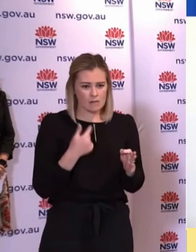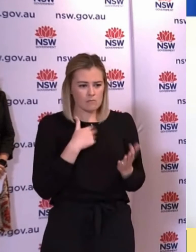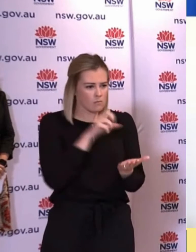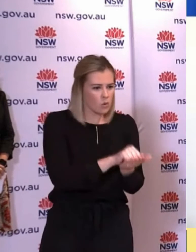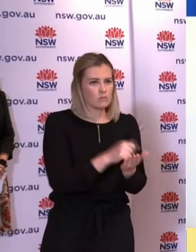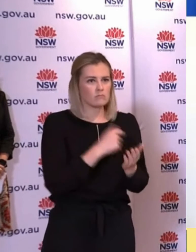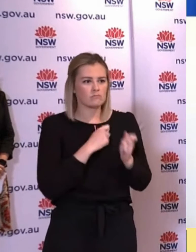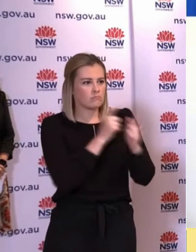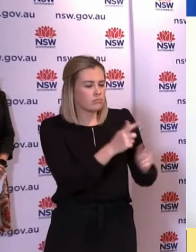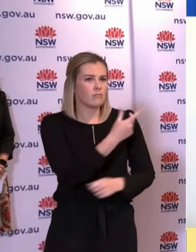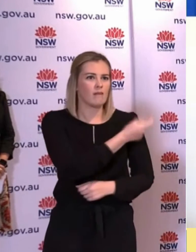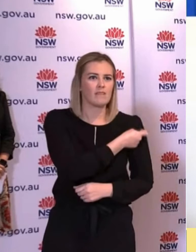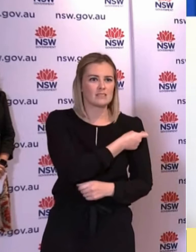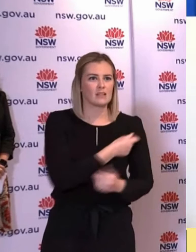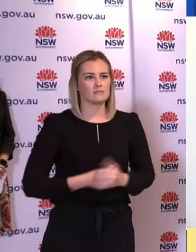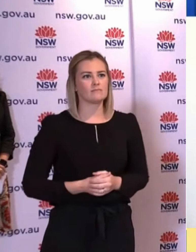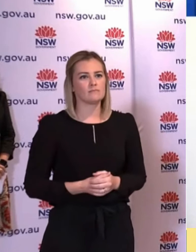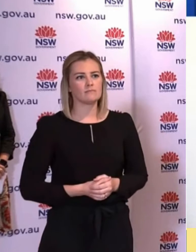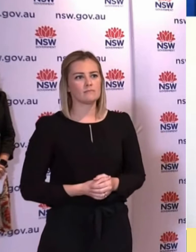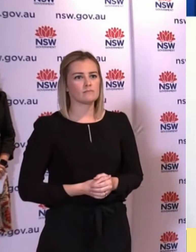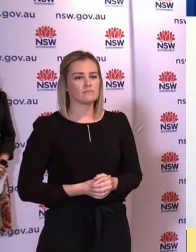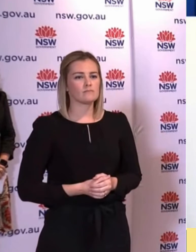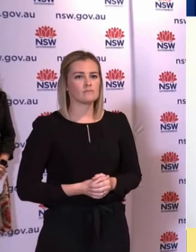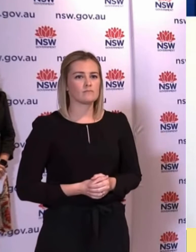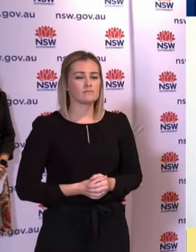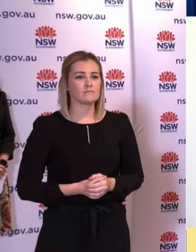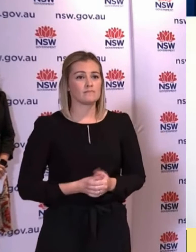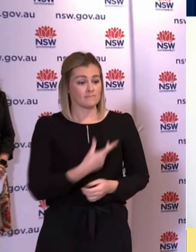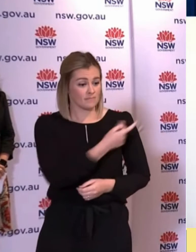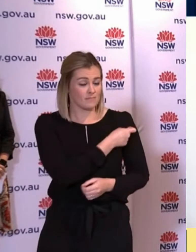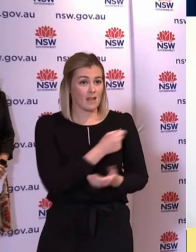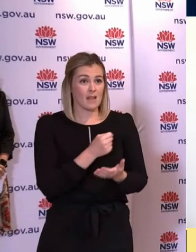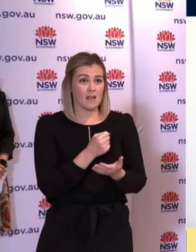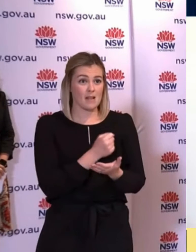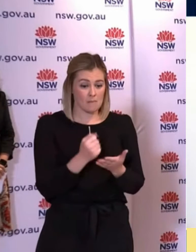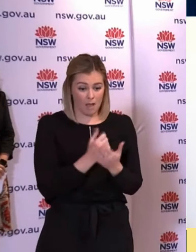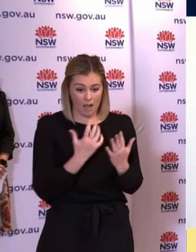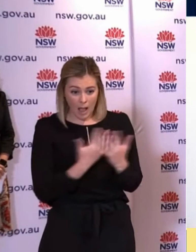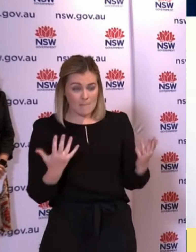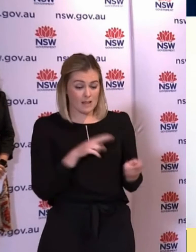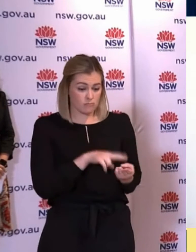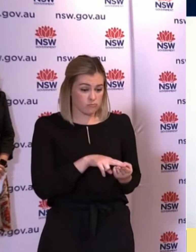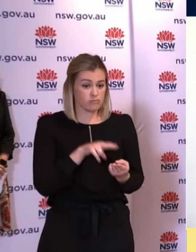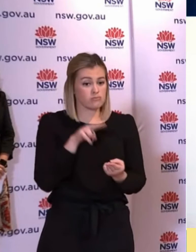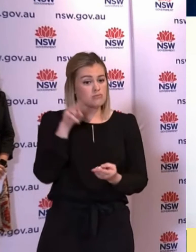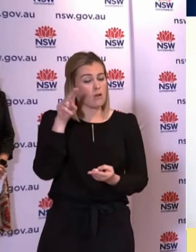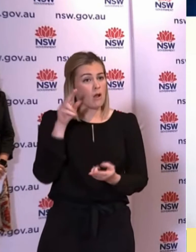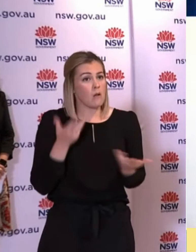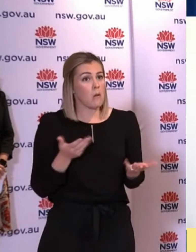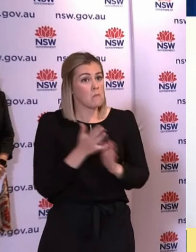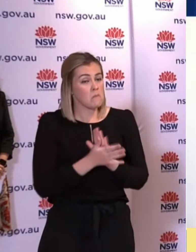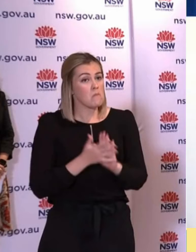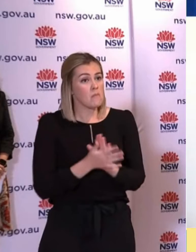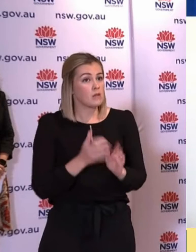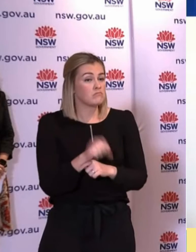what's going on in that area. And I think if we can just keep those numbers up, then yeah, it's a possibility that we may be able